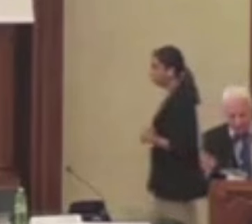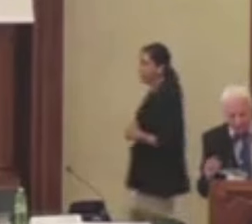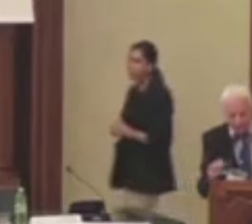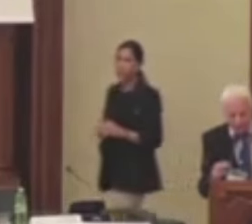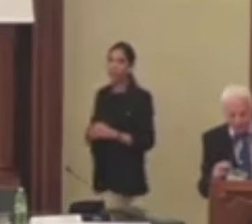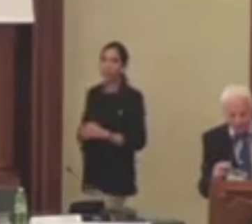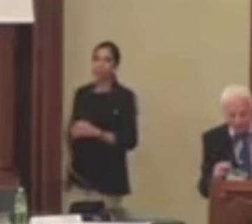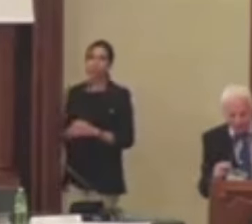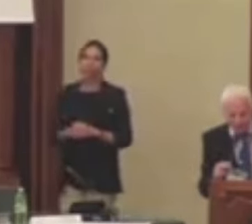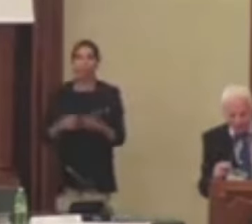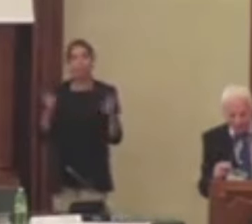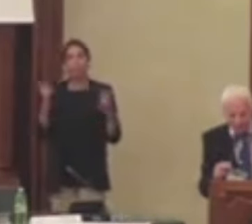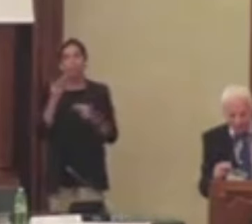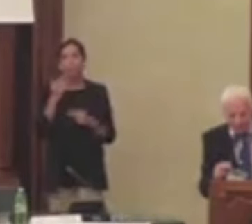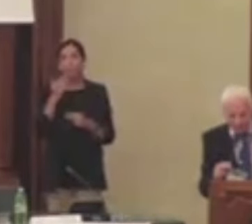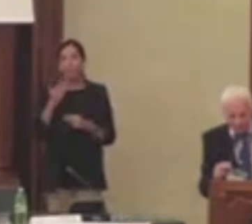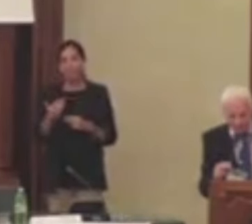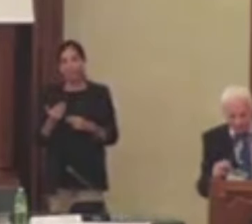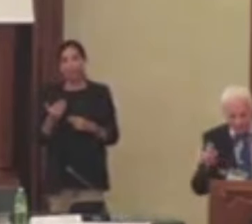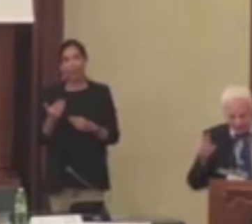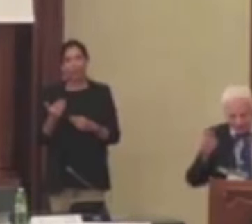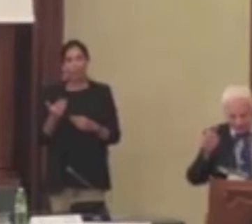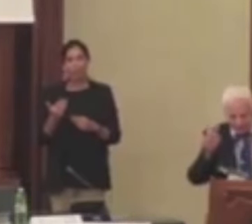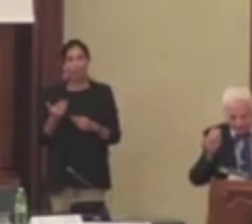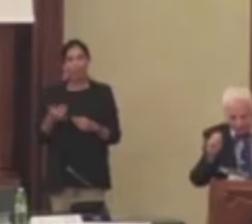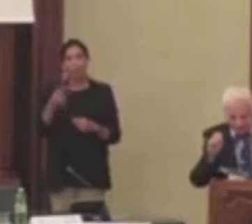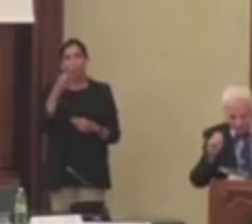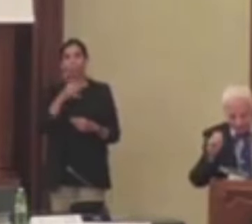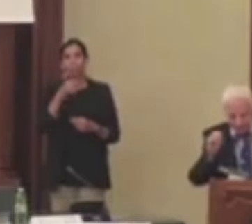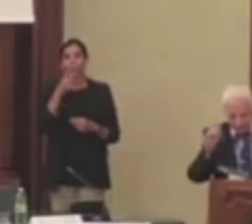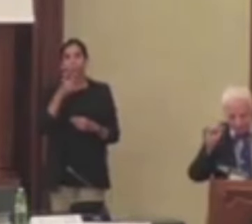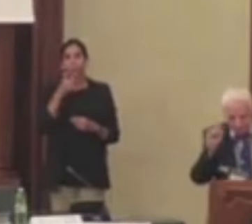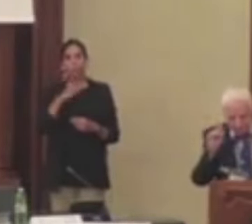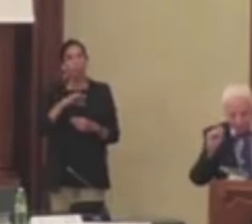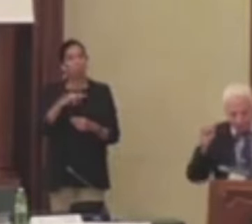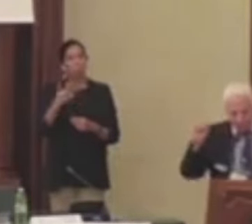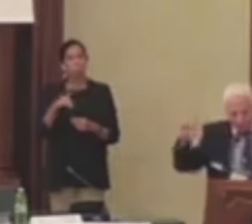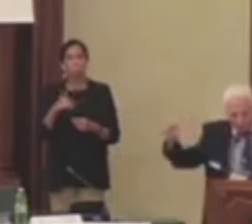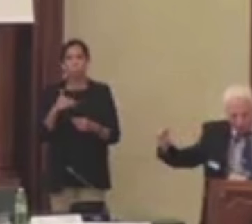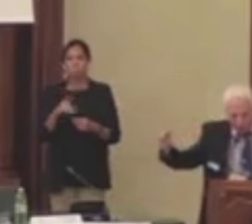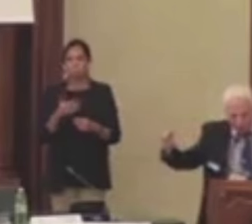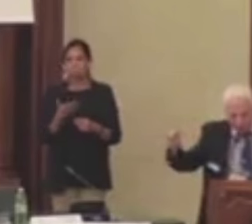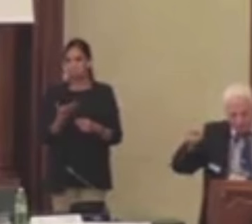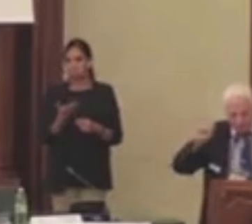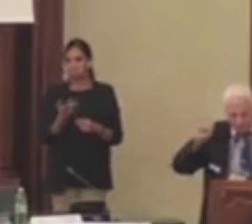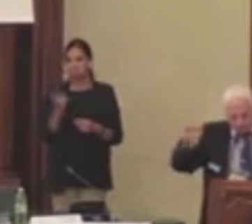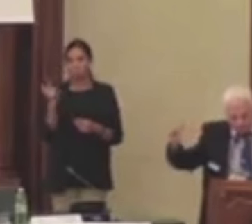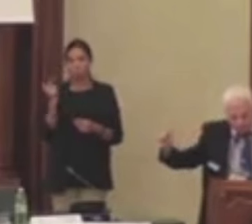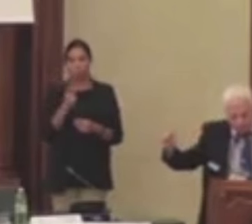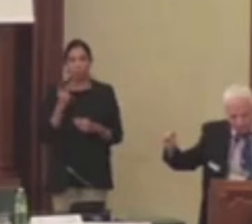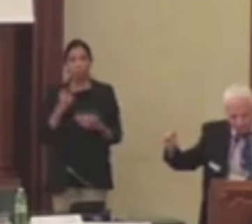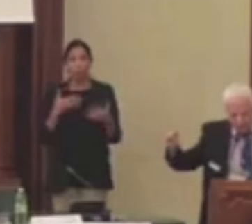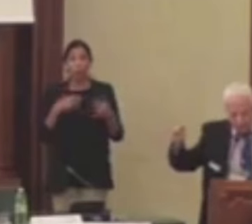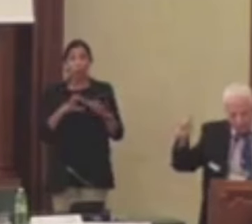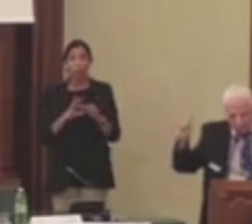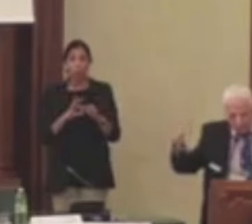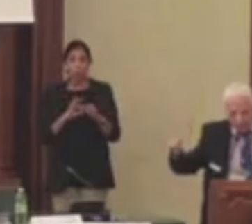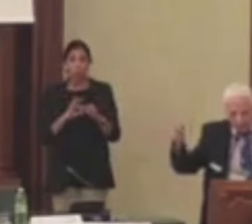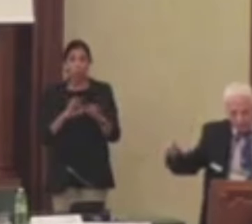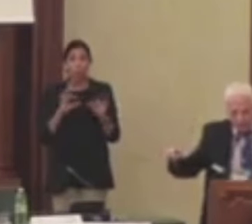the fragmentation theory on this virus and the effect of part of the spike protein to